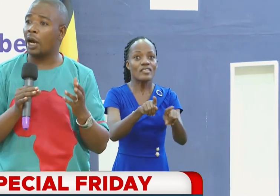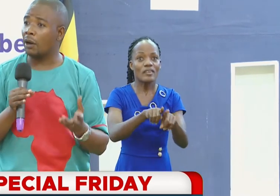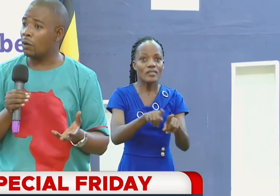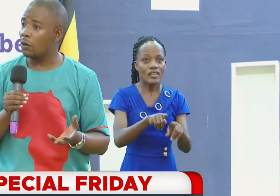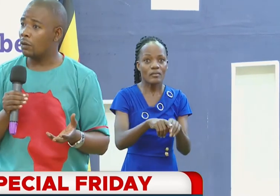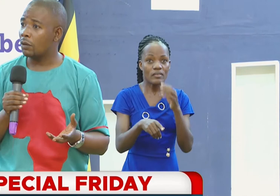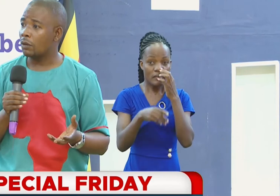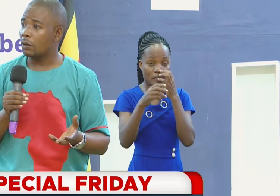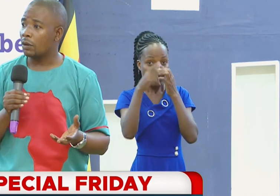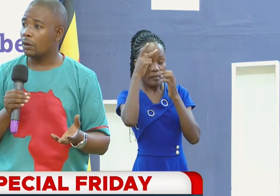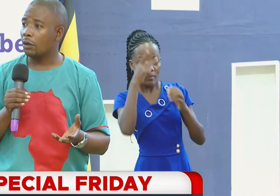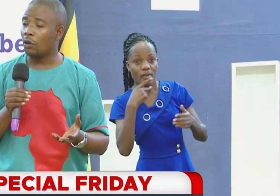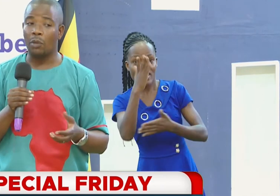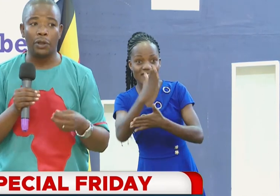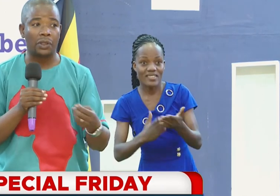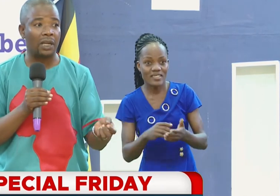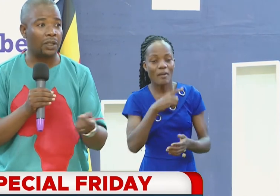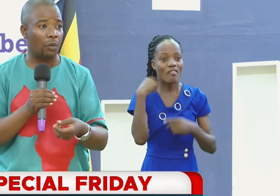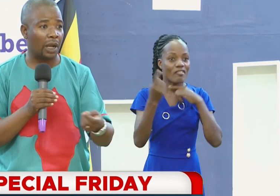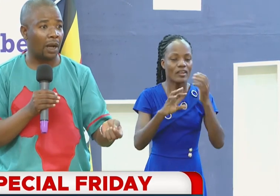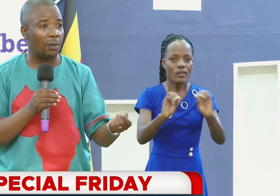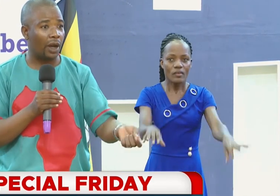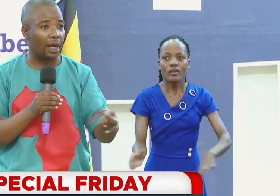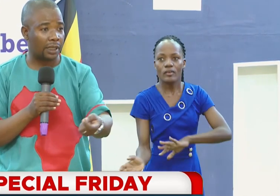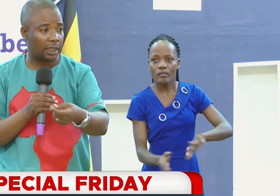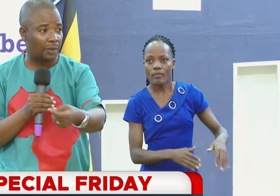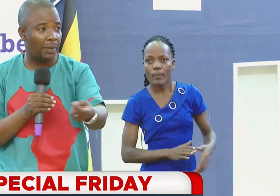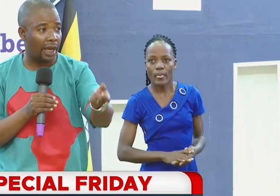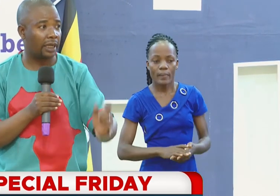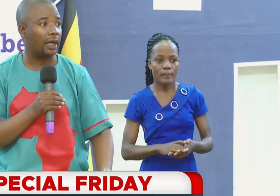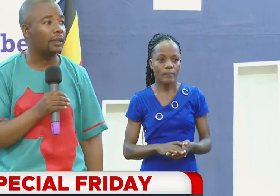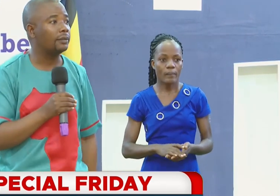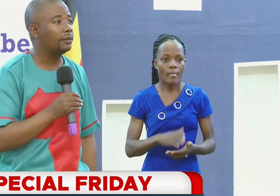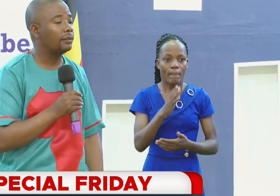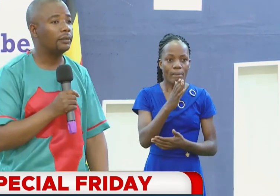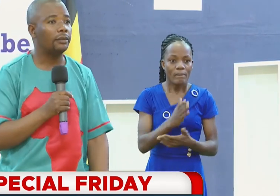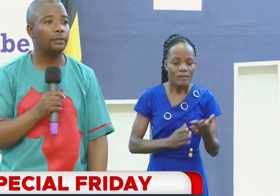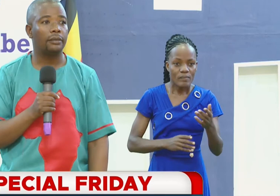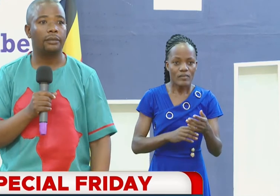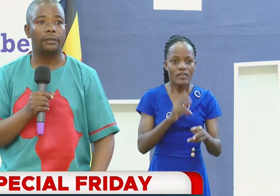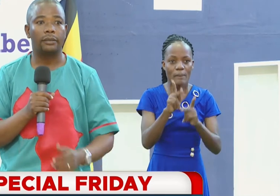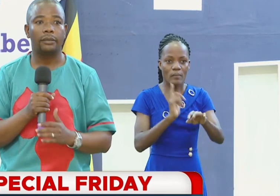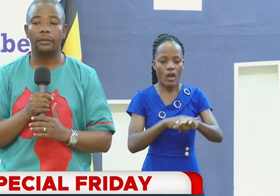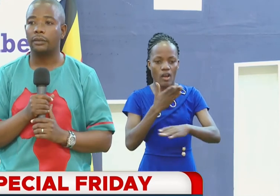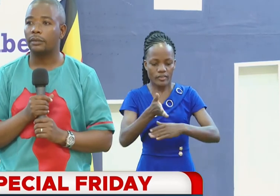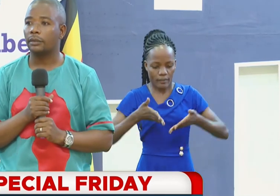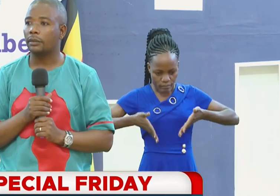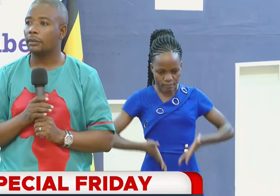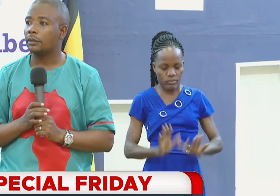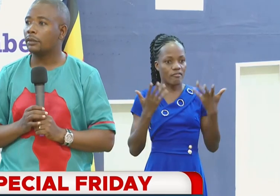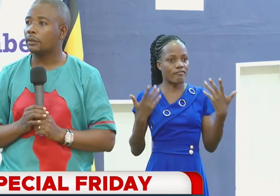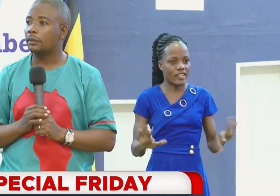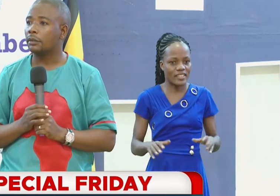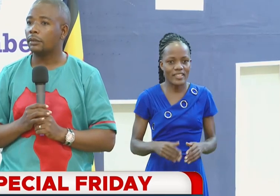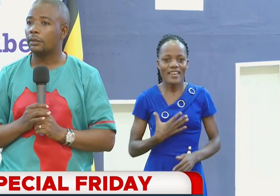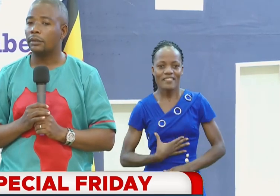Ozaala omwana wo. You give birth to your child. Olubo muyonsa ne bajjo mulaba nga bamuwaayo akasente. Mama yatereka. Once you put him on earth,